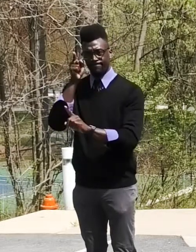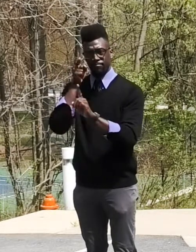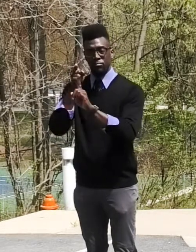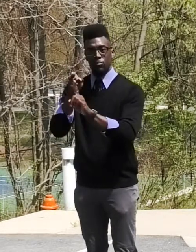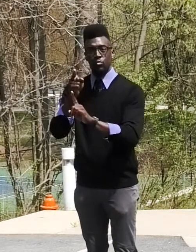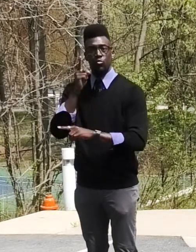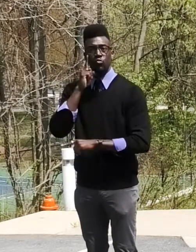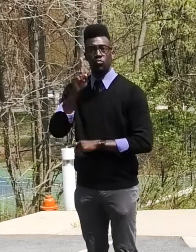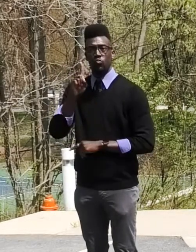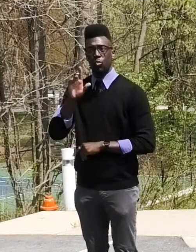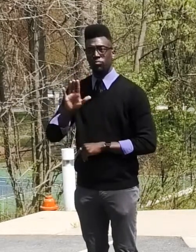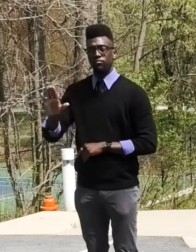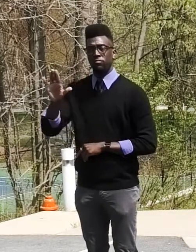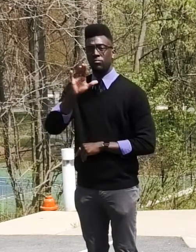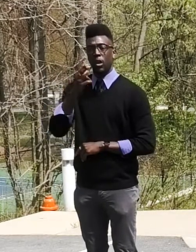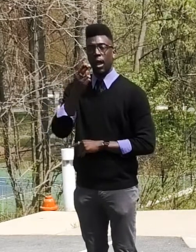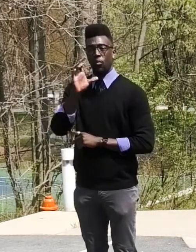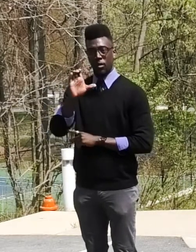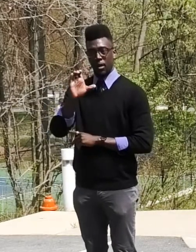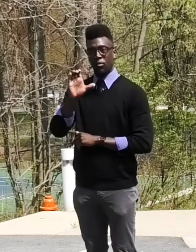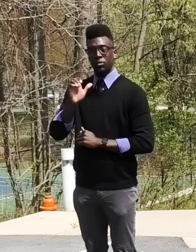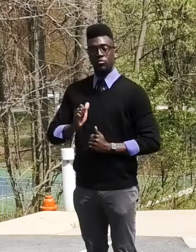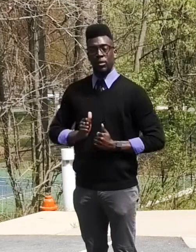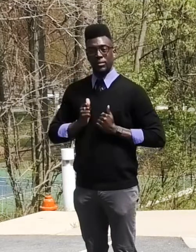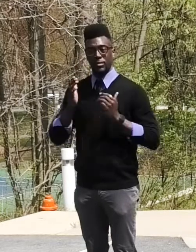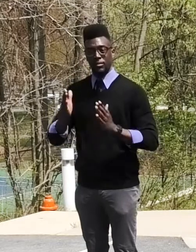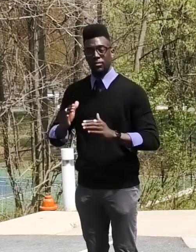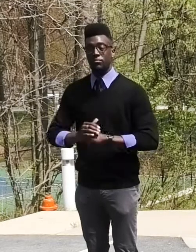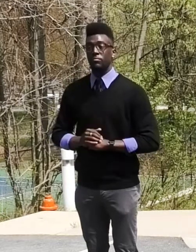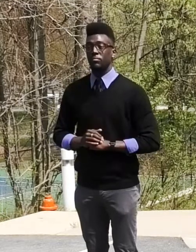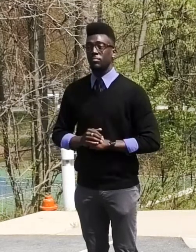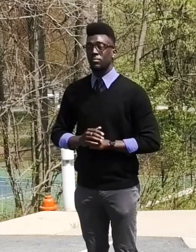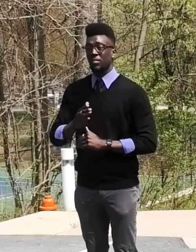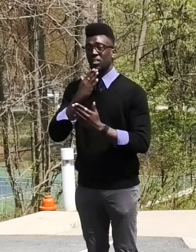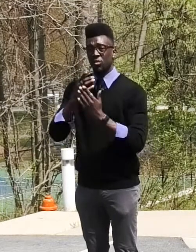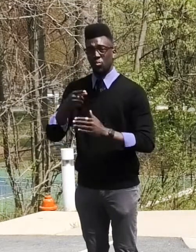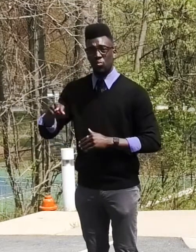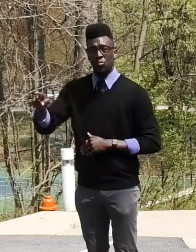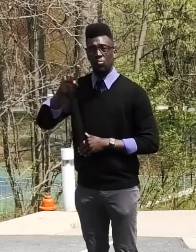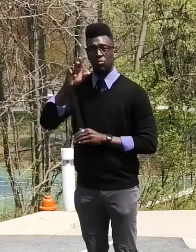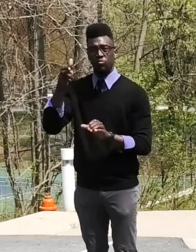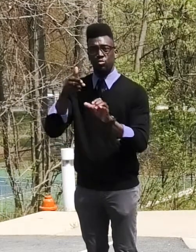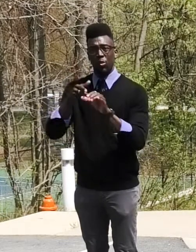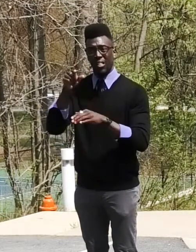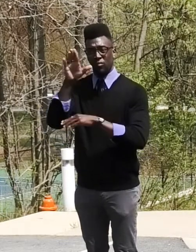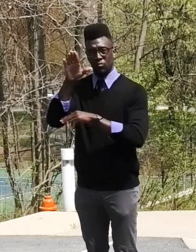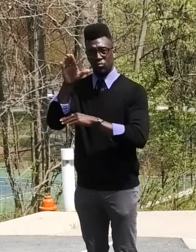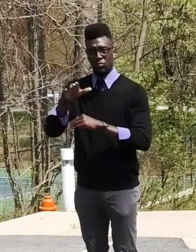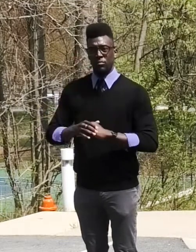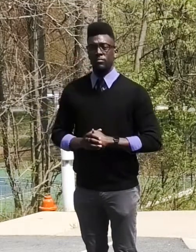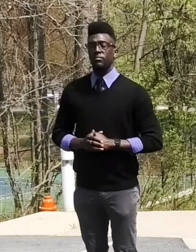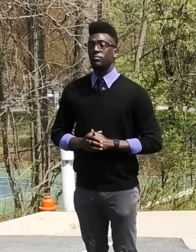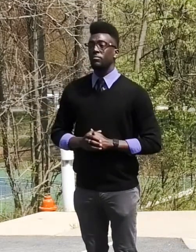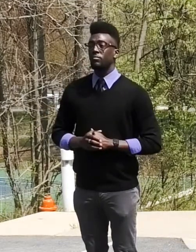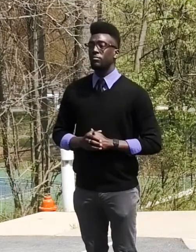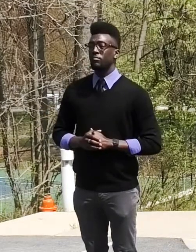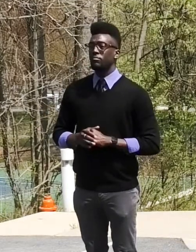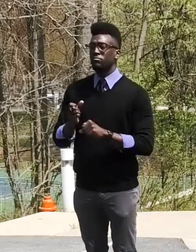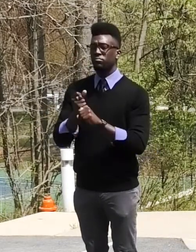of all of our Howard County residents. And thank you all for joining us this afternoon. Each